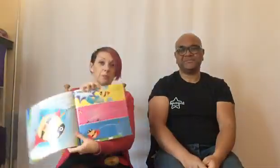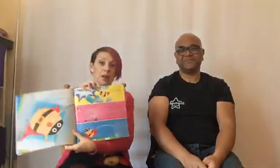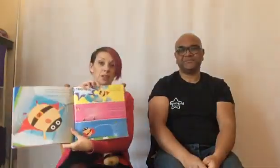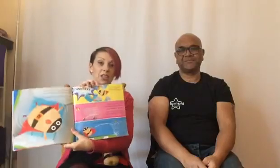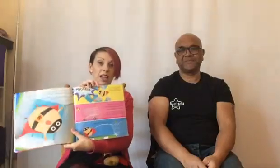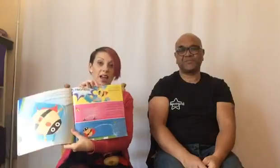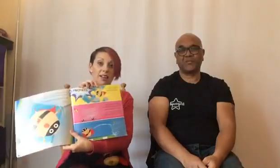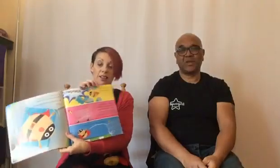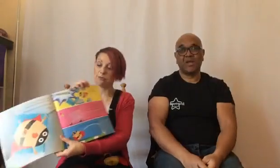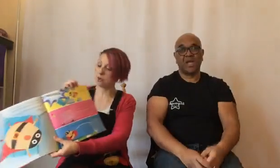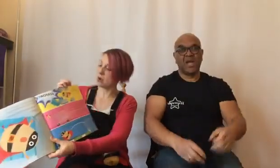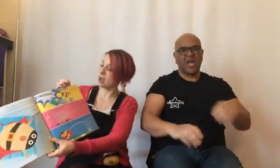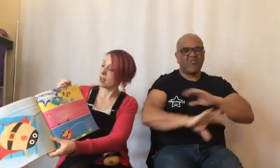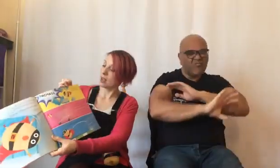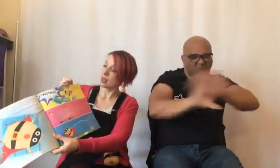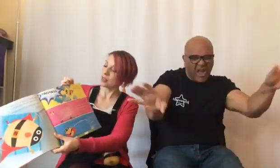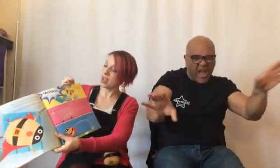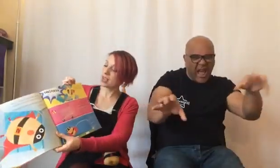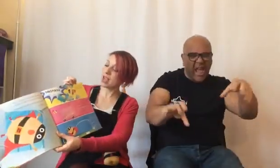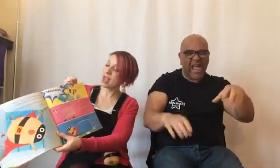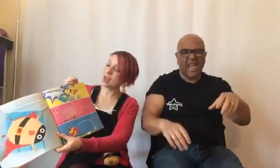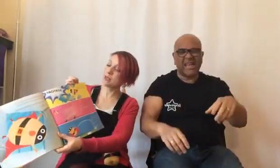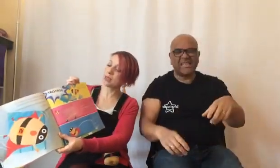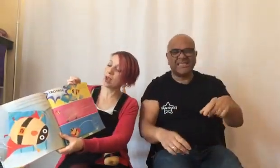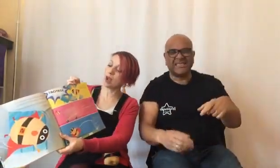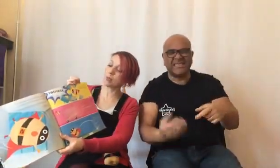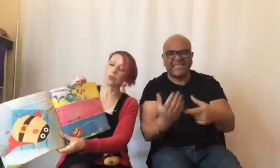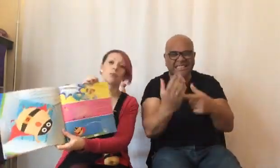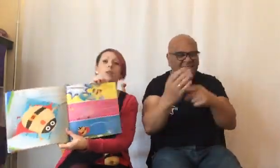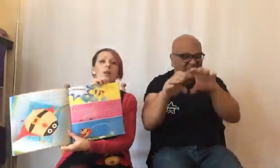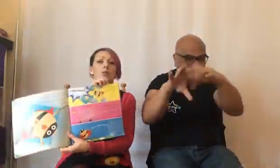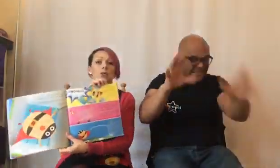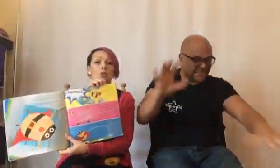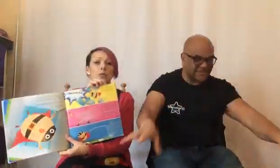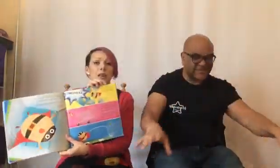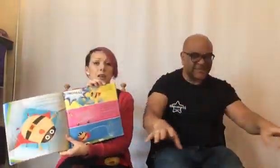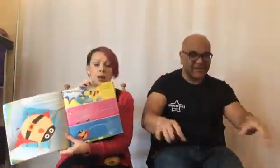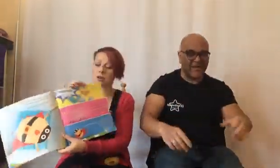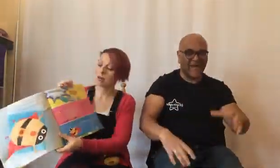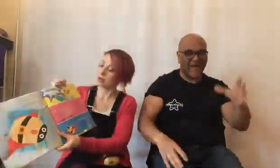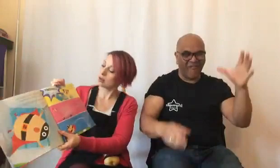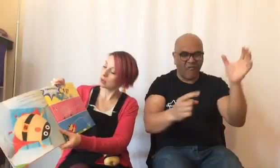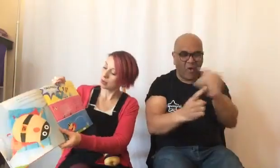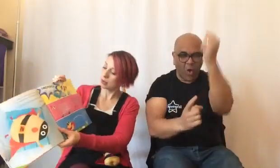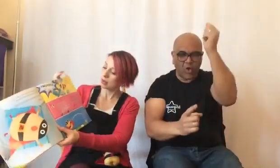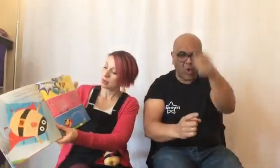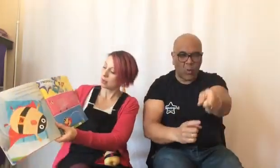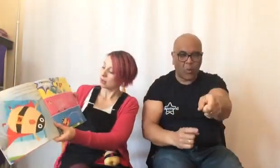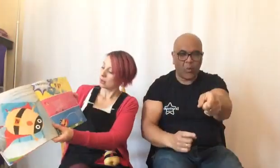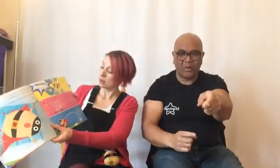He smashed the cans everywhere. The game's up, yelled Supertato.